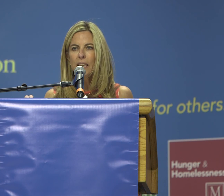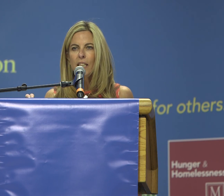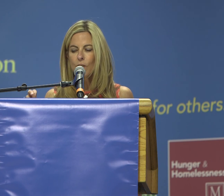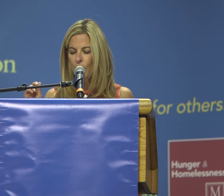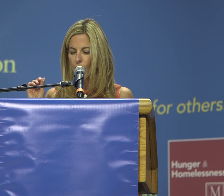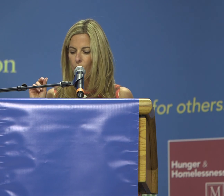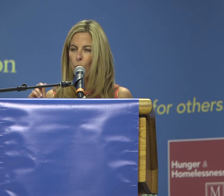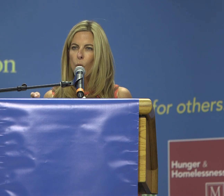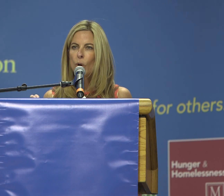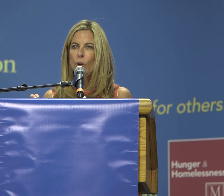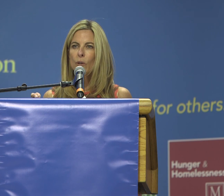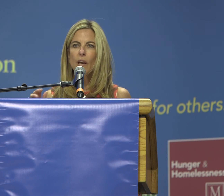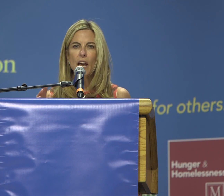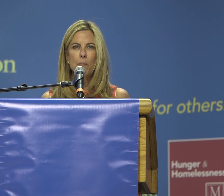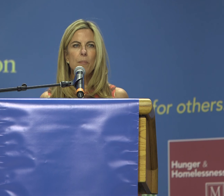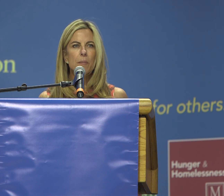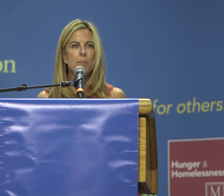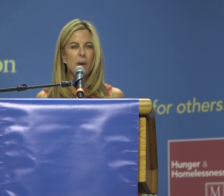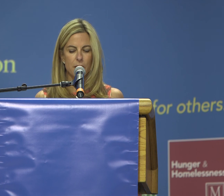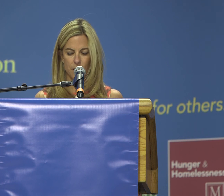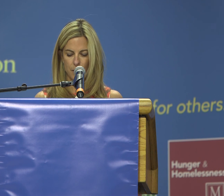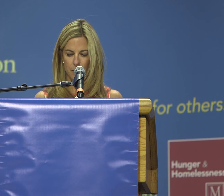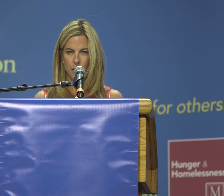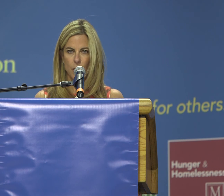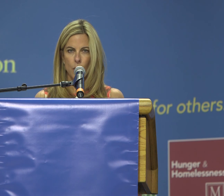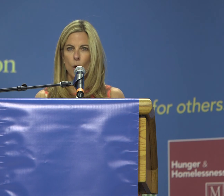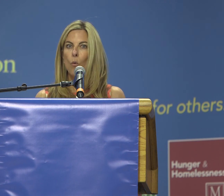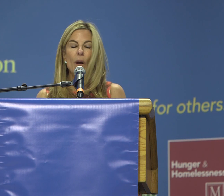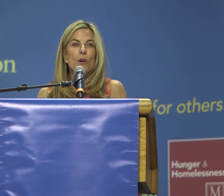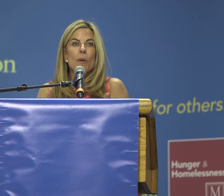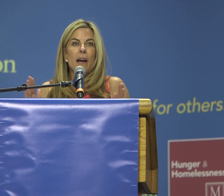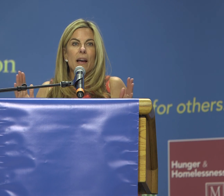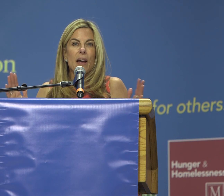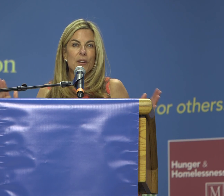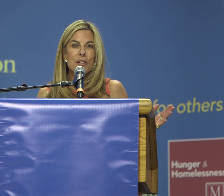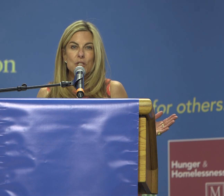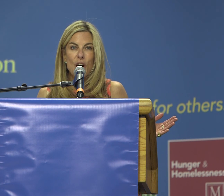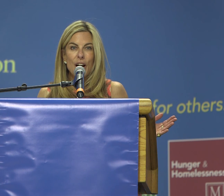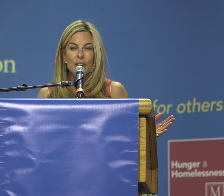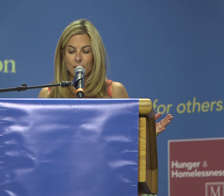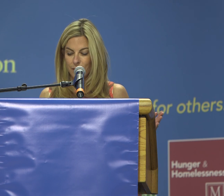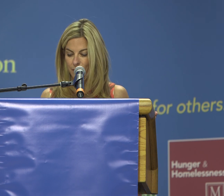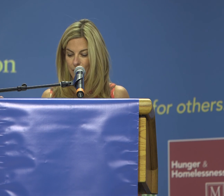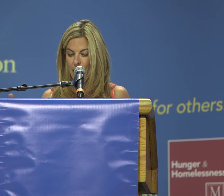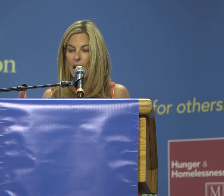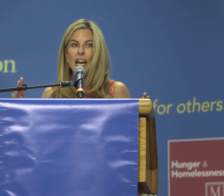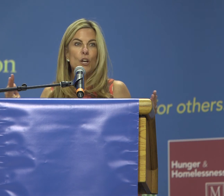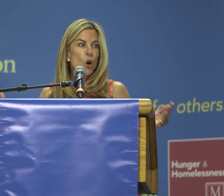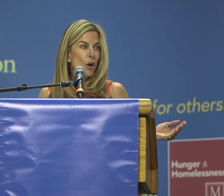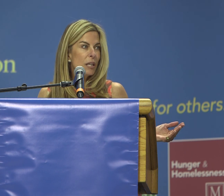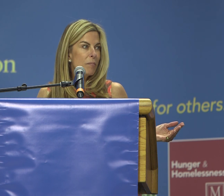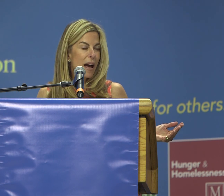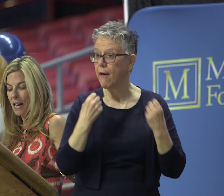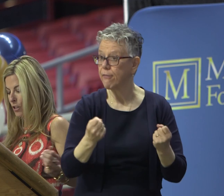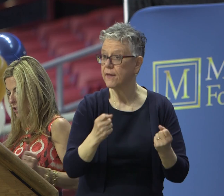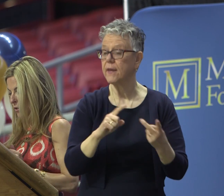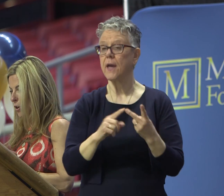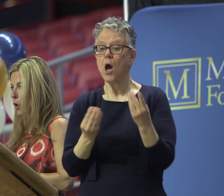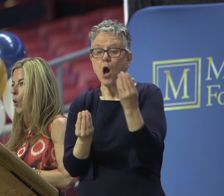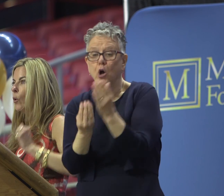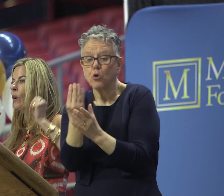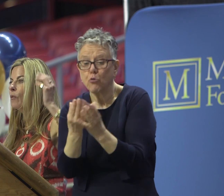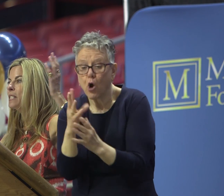to leave the world a bit better, whether by a healthy child, a garden